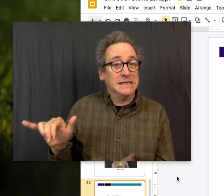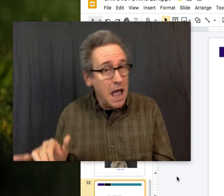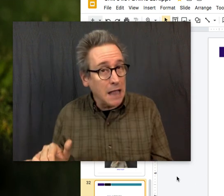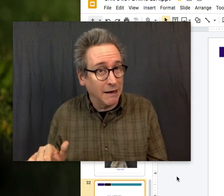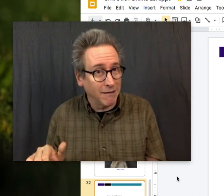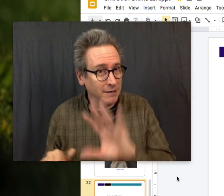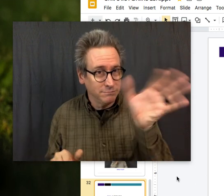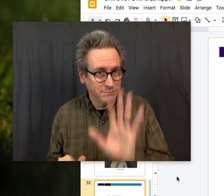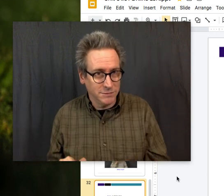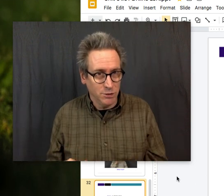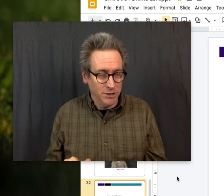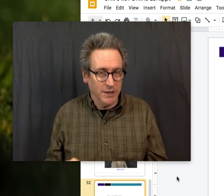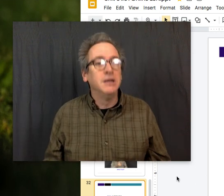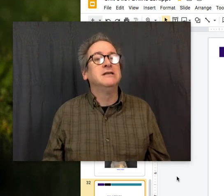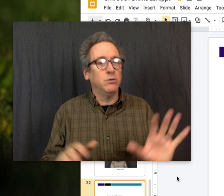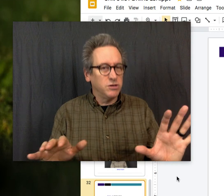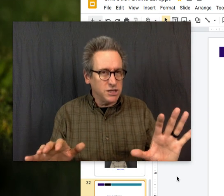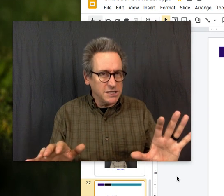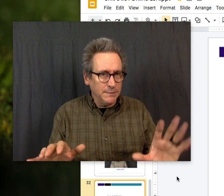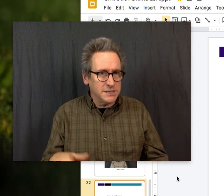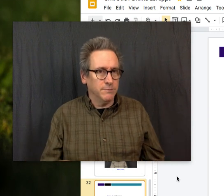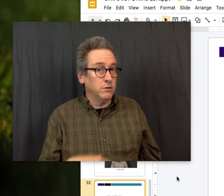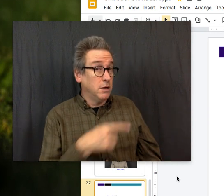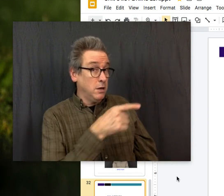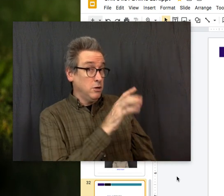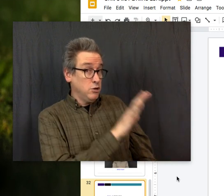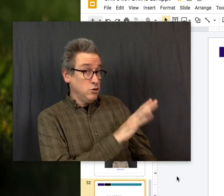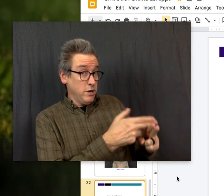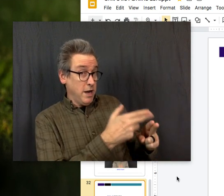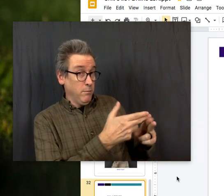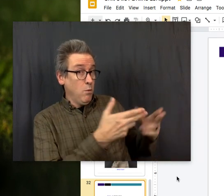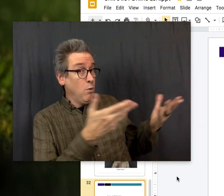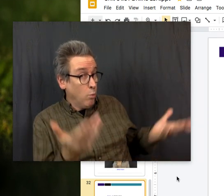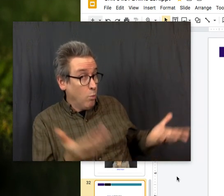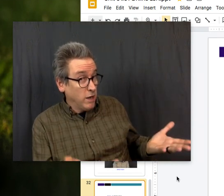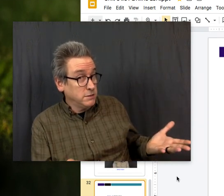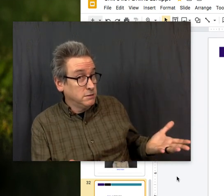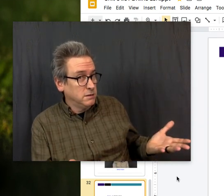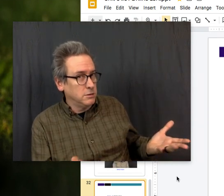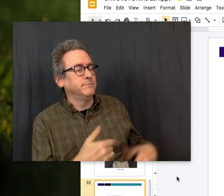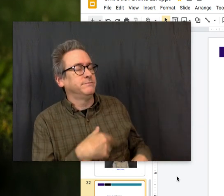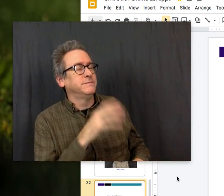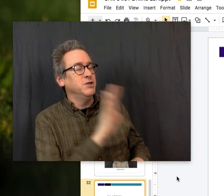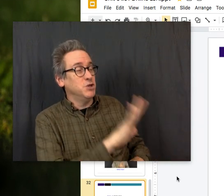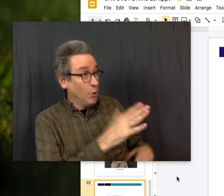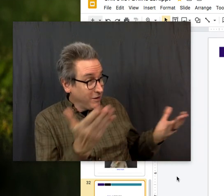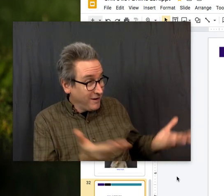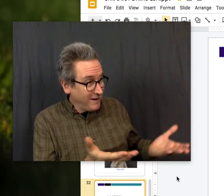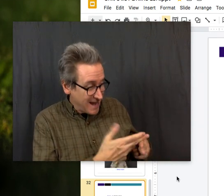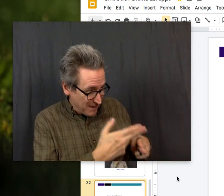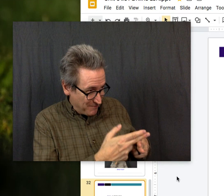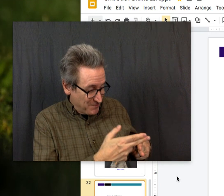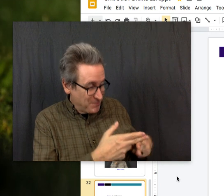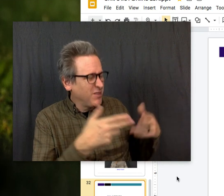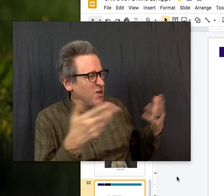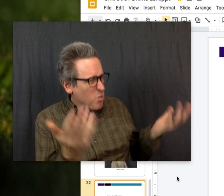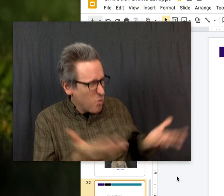is not Larry, you don't want to do that. So just to keep it simple, your name, what? Your